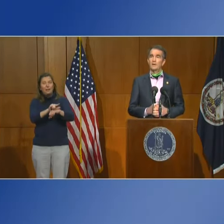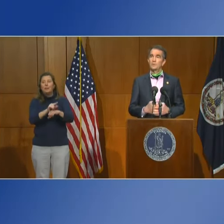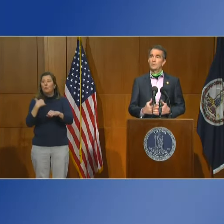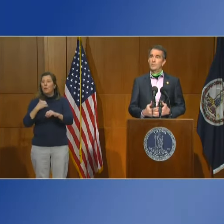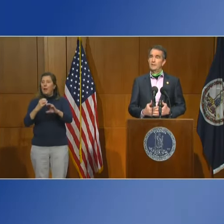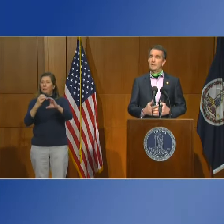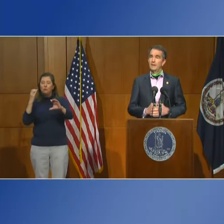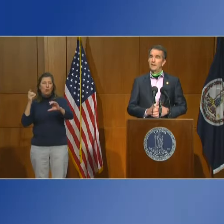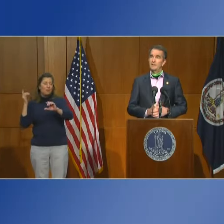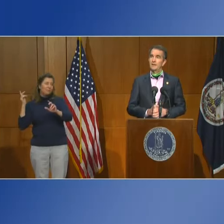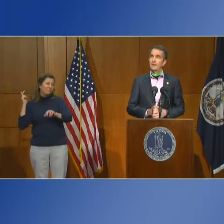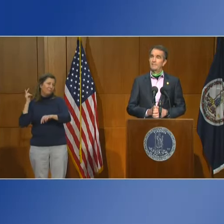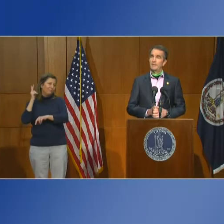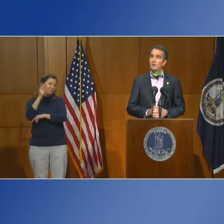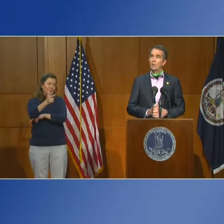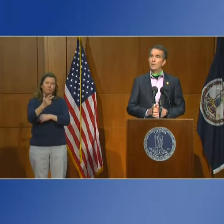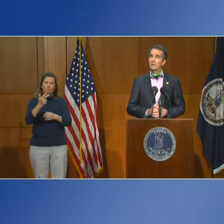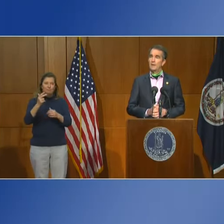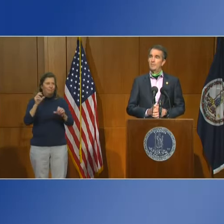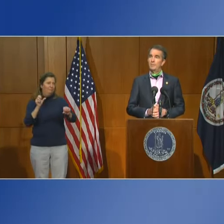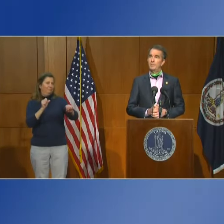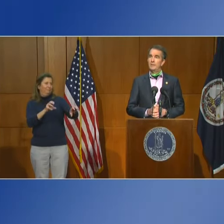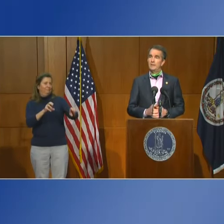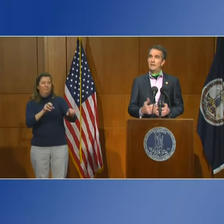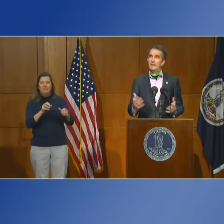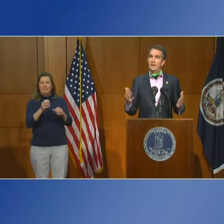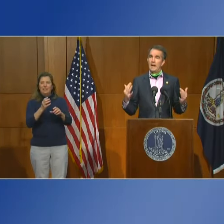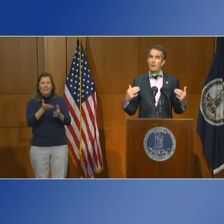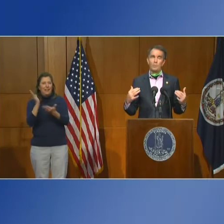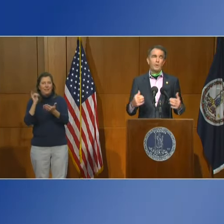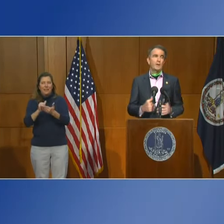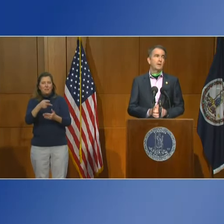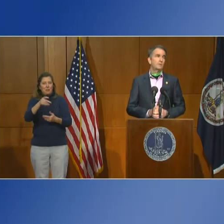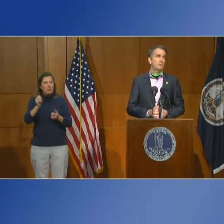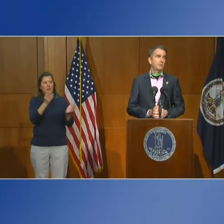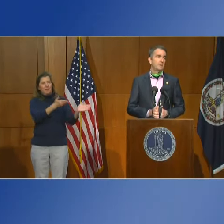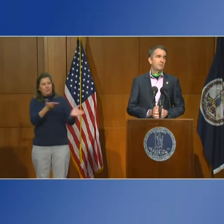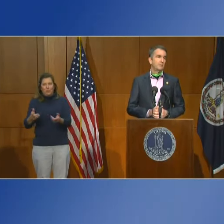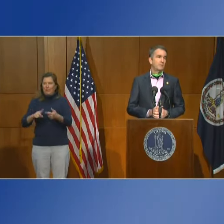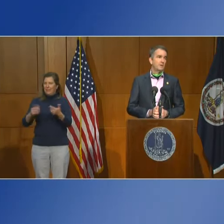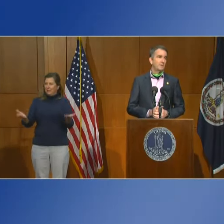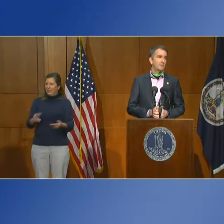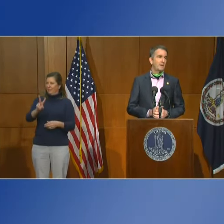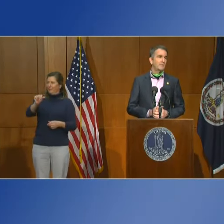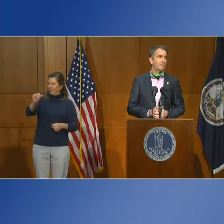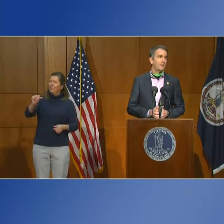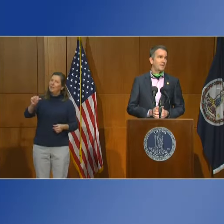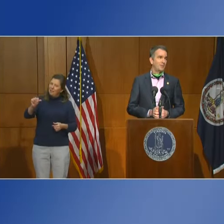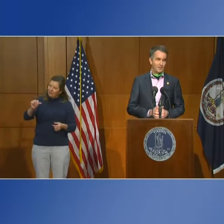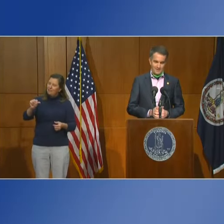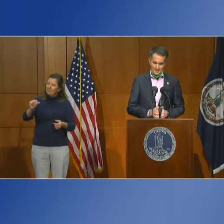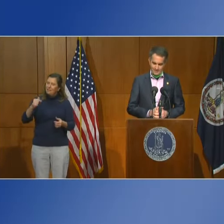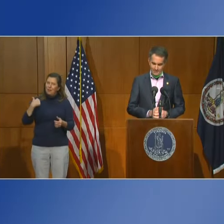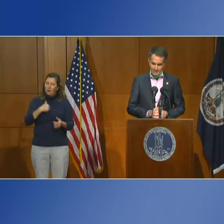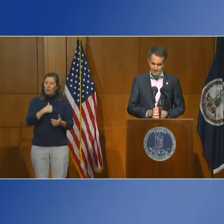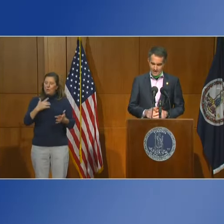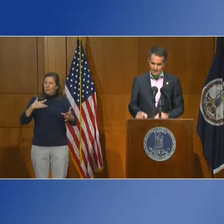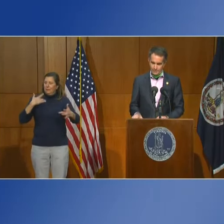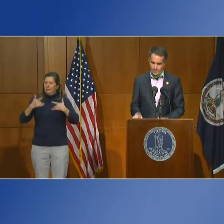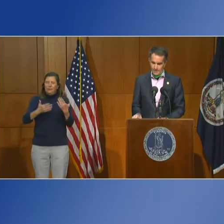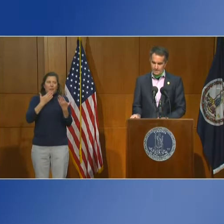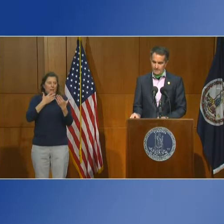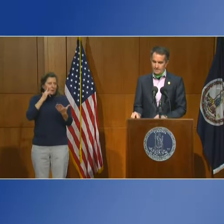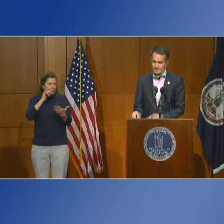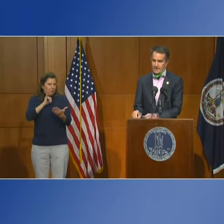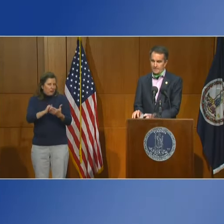trucks as we speak today that have been loading that PPE and are bringing it to Virginia. So that's something that we're very